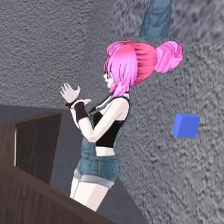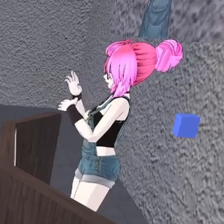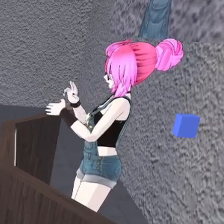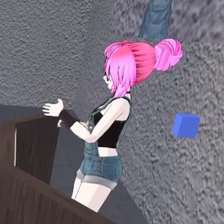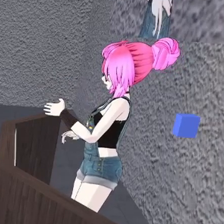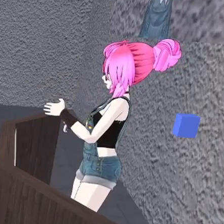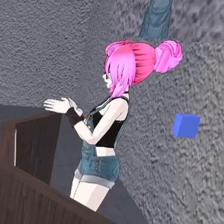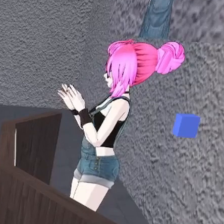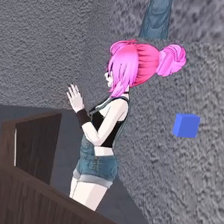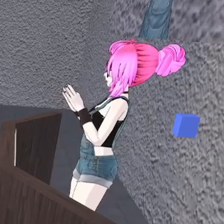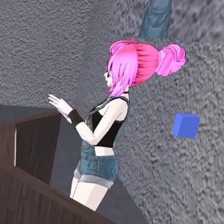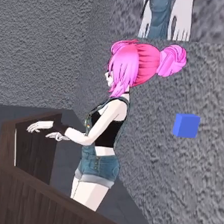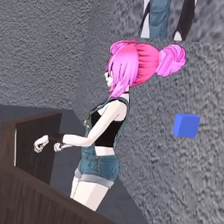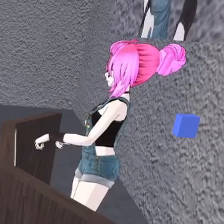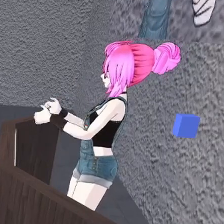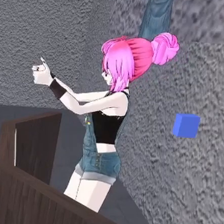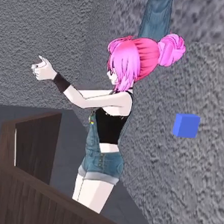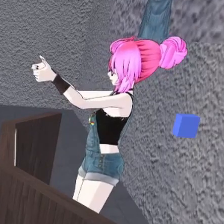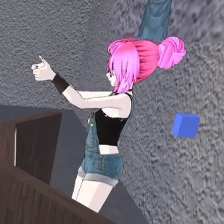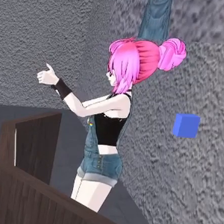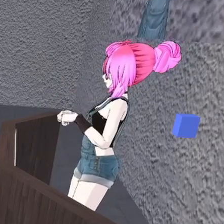that you could look at that explains. Okay, thank you.